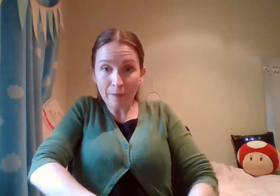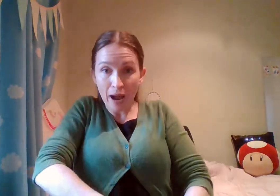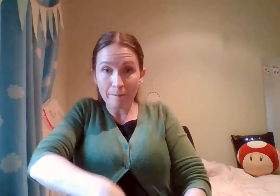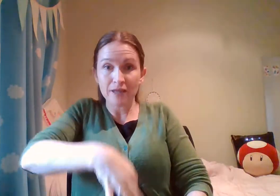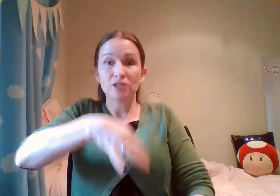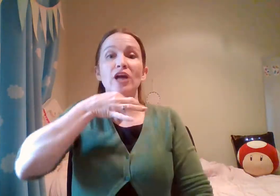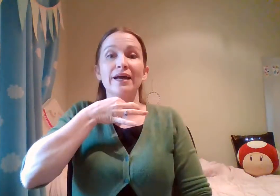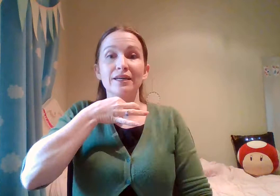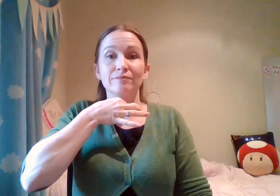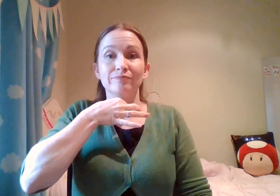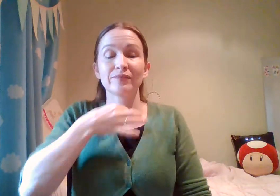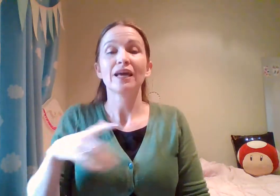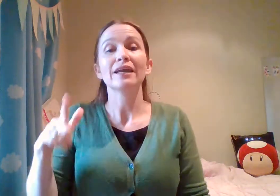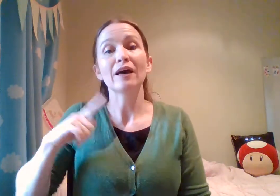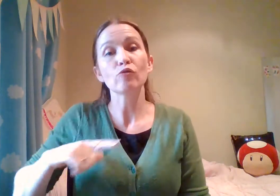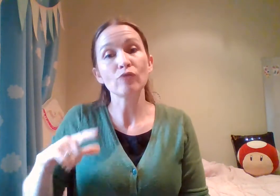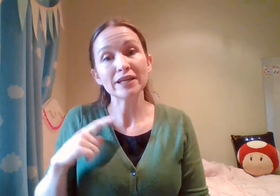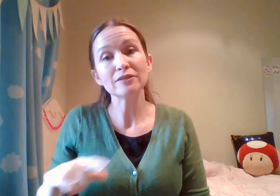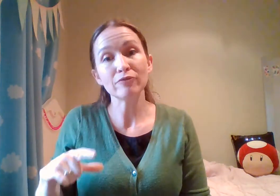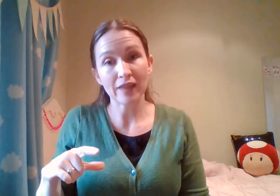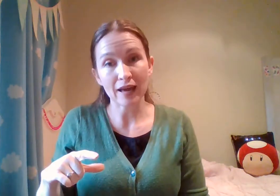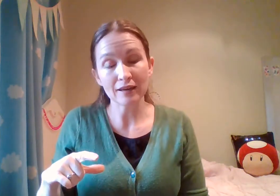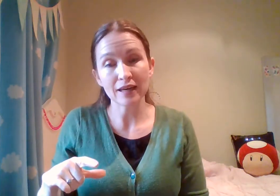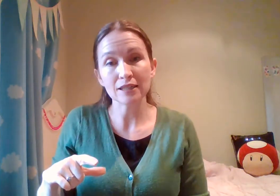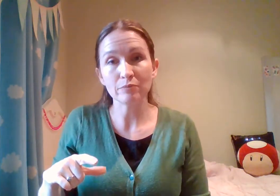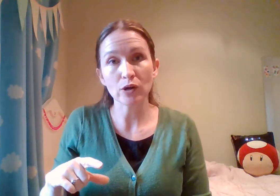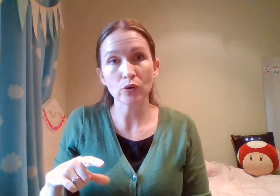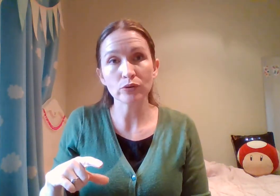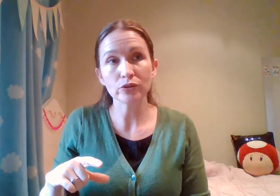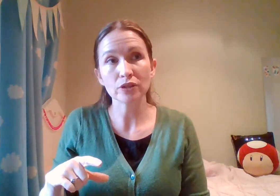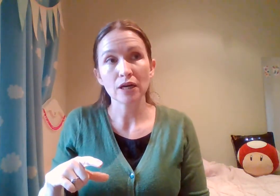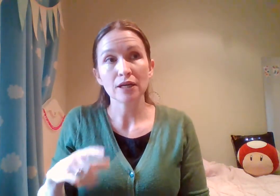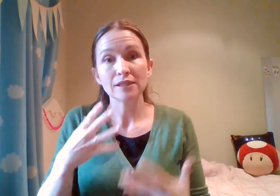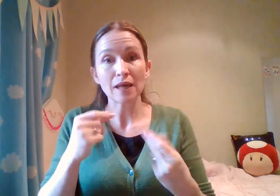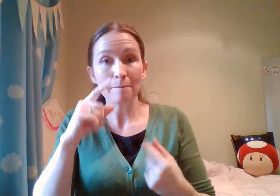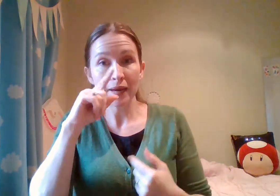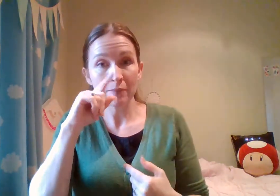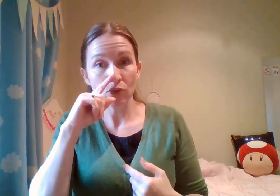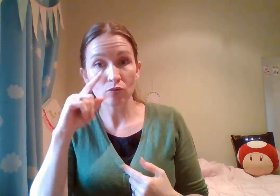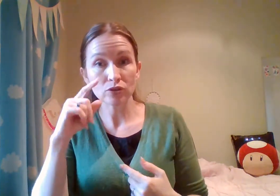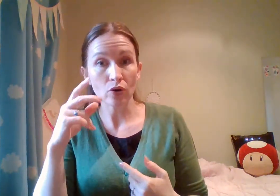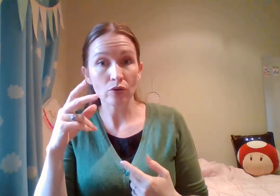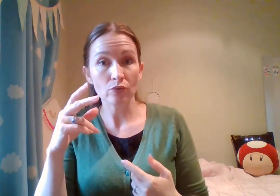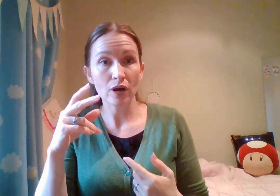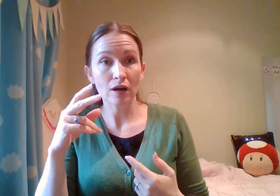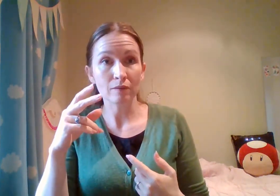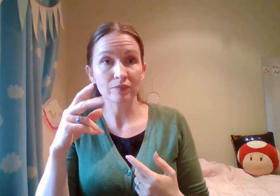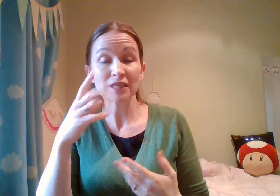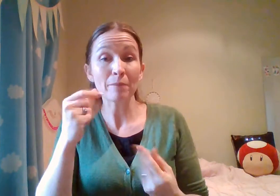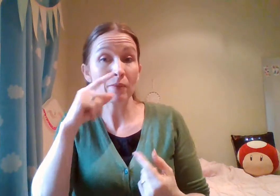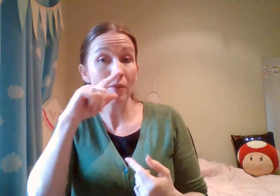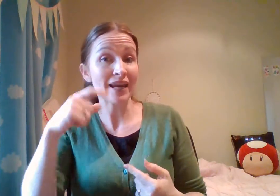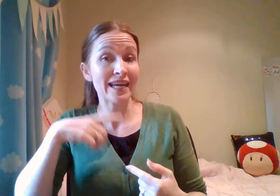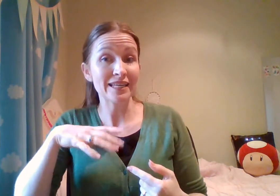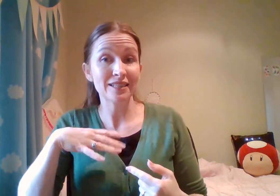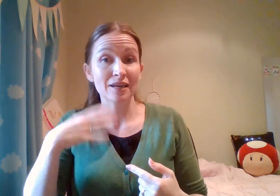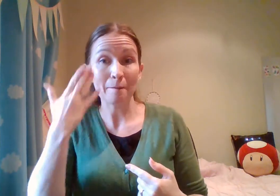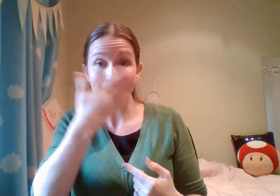zip-up jacket? Now, the reason for that is because some people might need